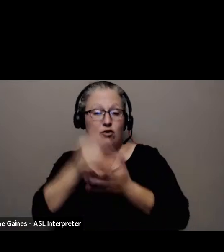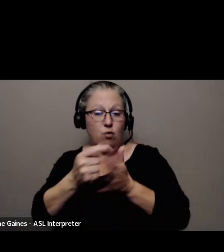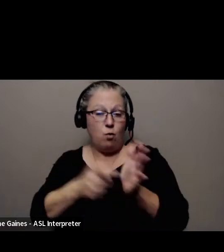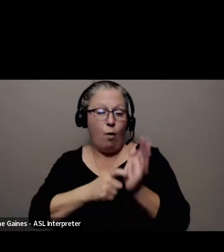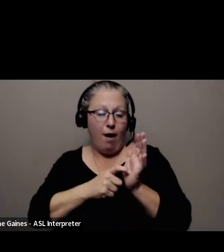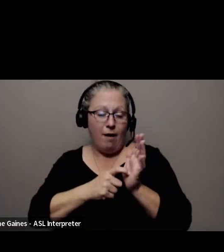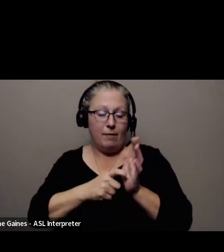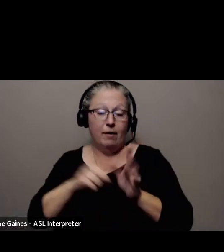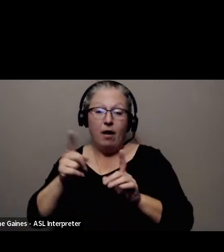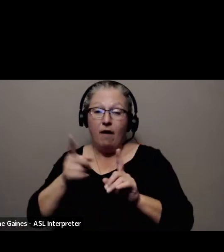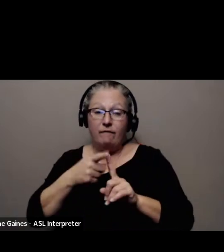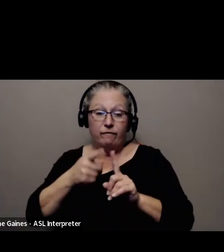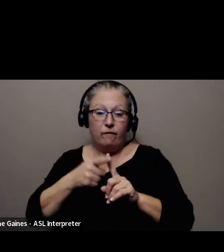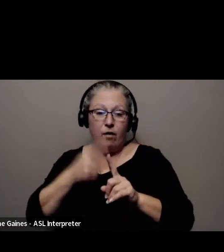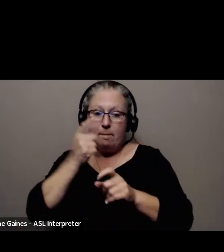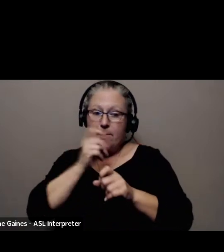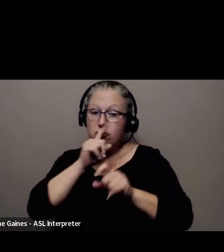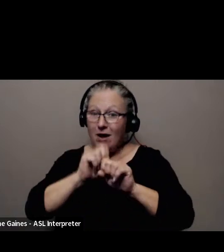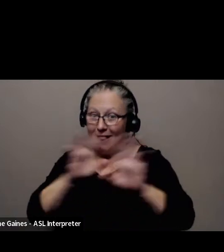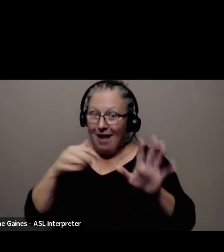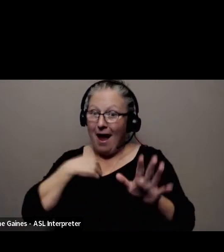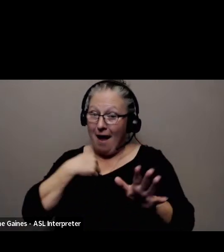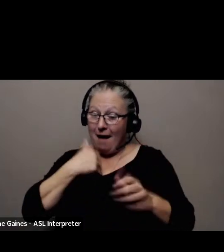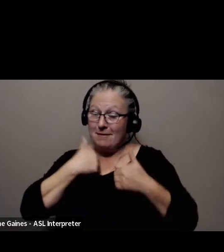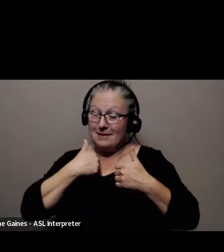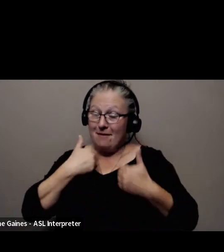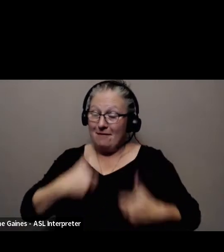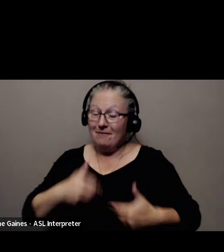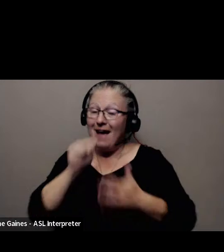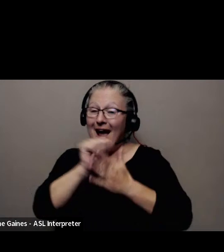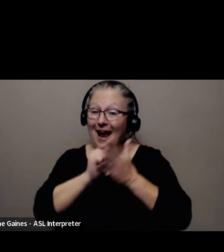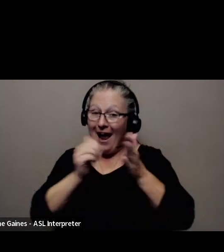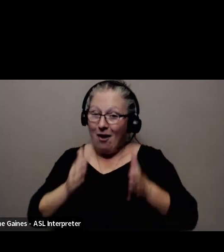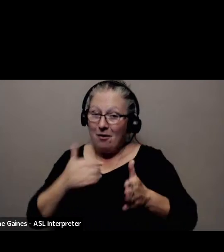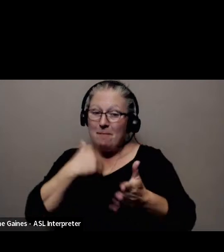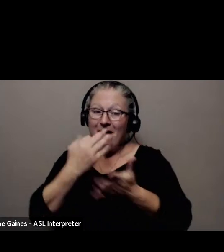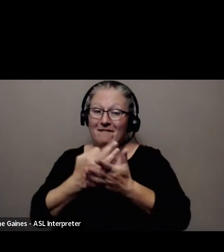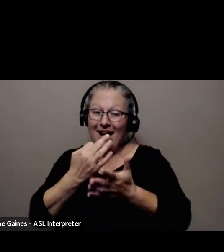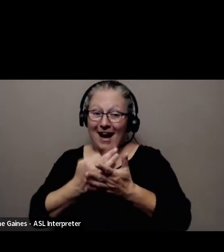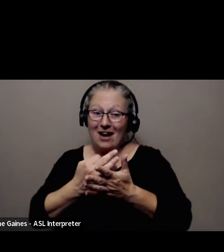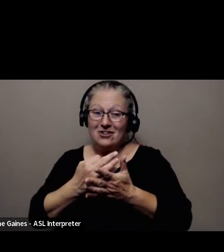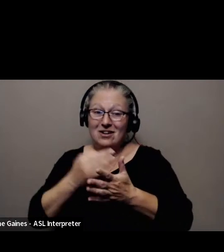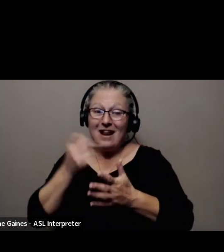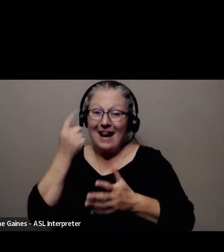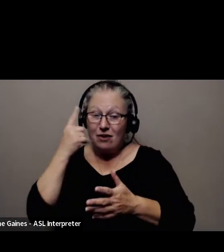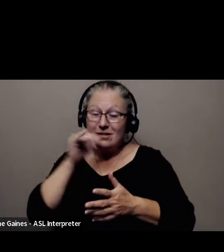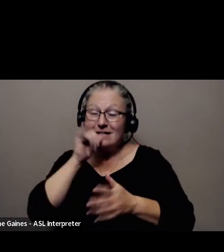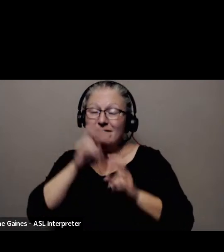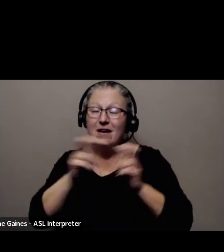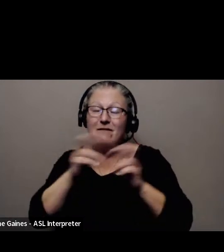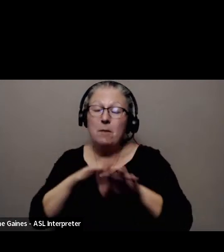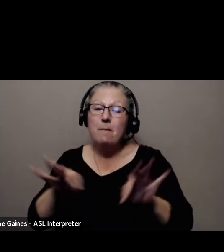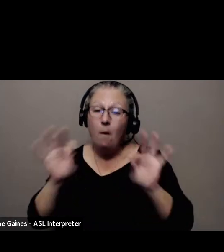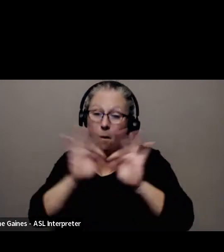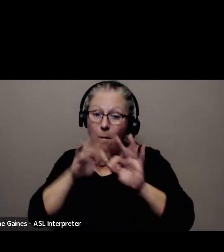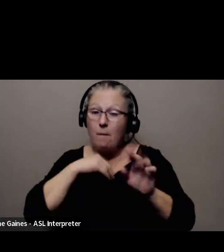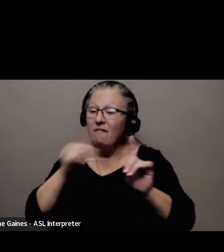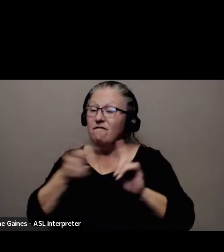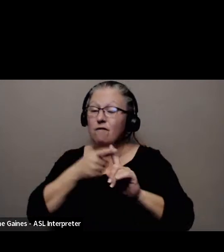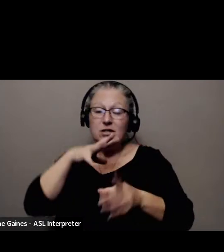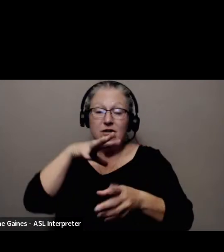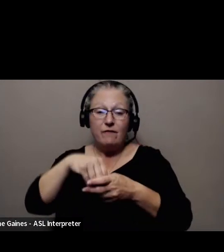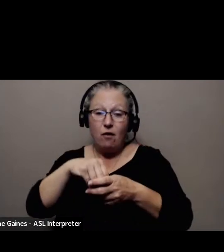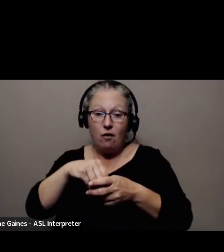And first off, so everybody's clear, I'm an accountant. Financial literacy is really important. When I first got